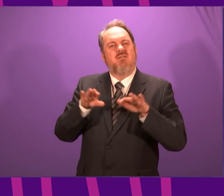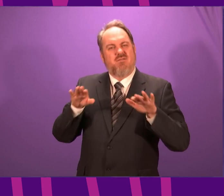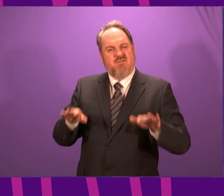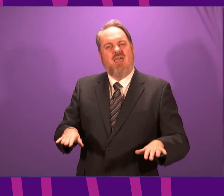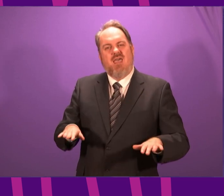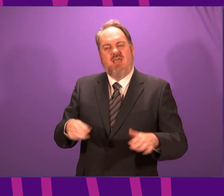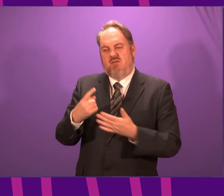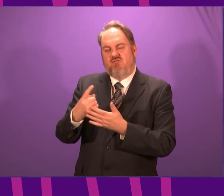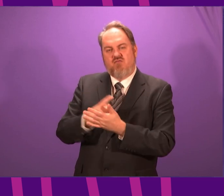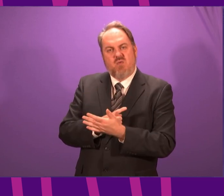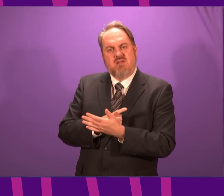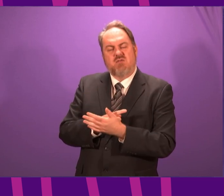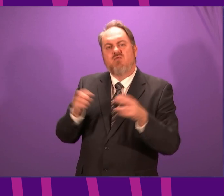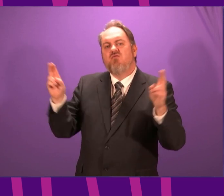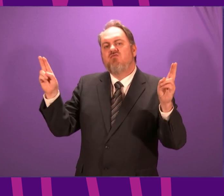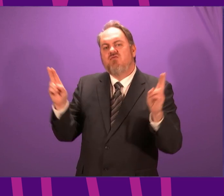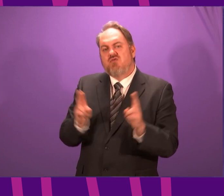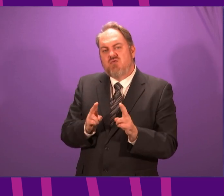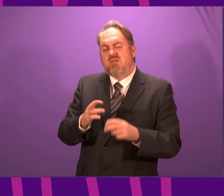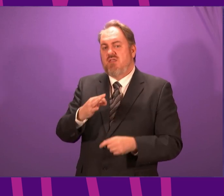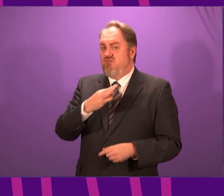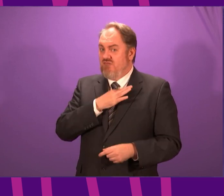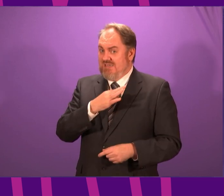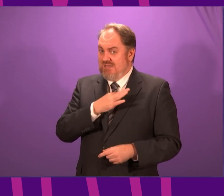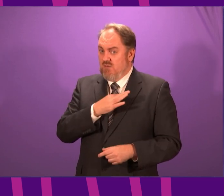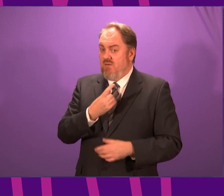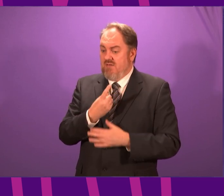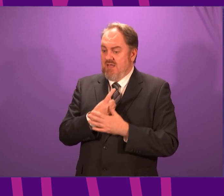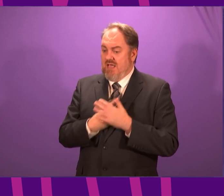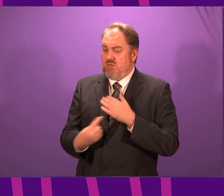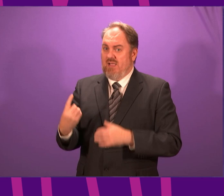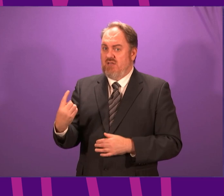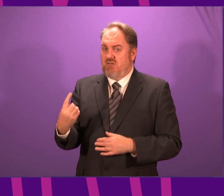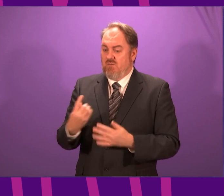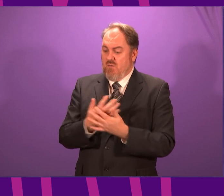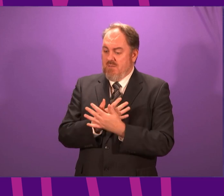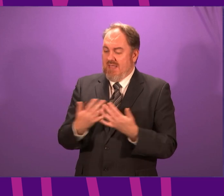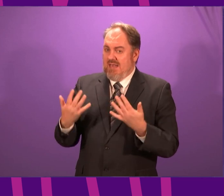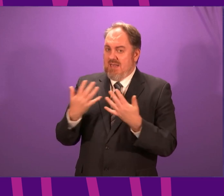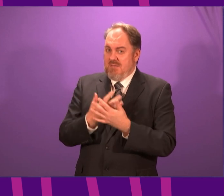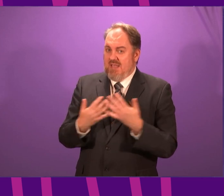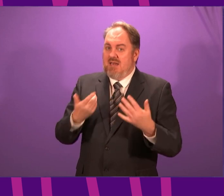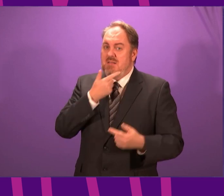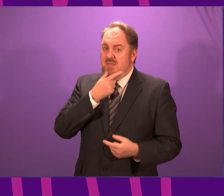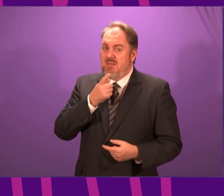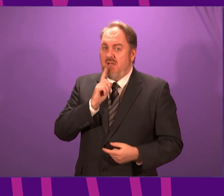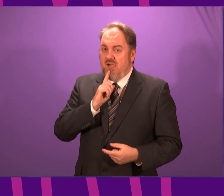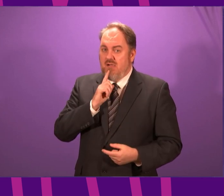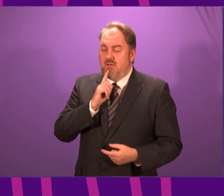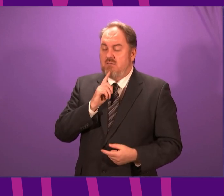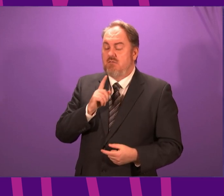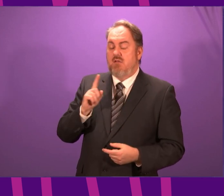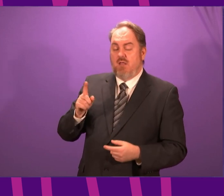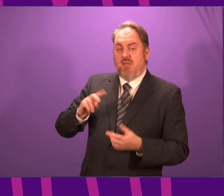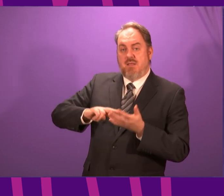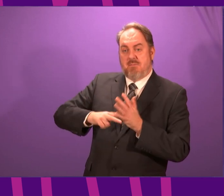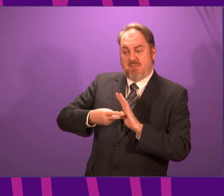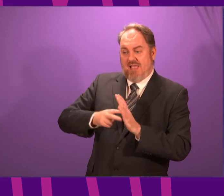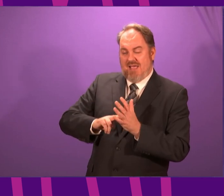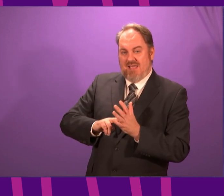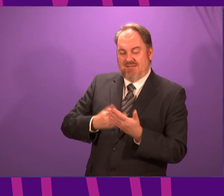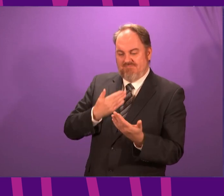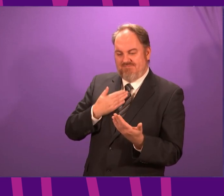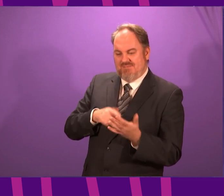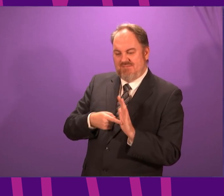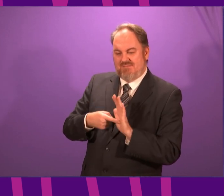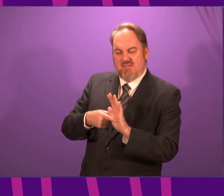threat of loneliness and isolation now hanging over so many as they look ahead. The five-tier framework, as set out, allows for limited degrees